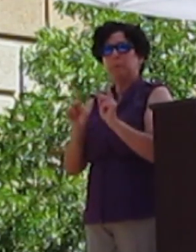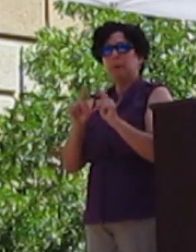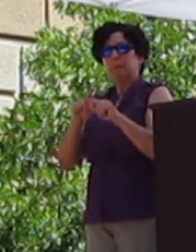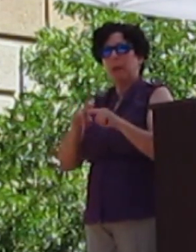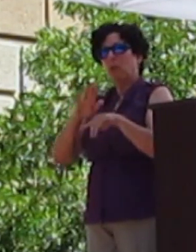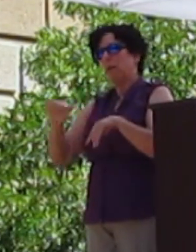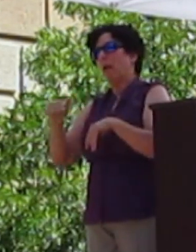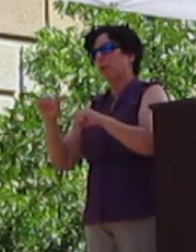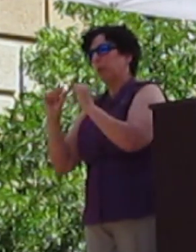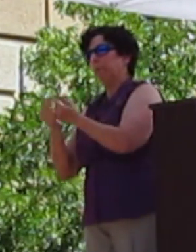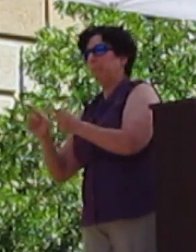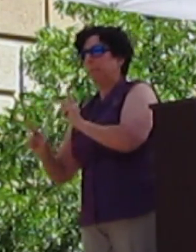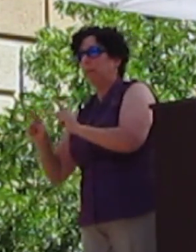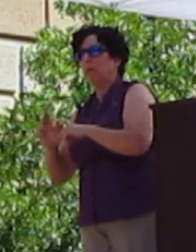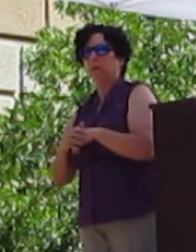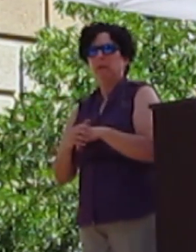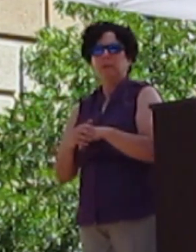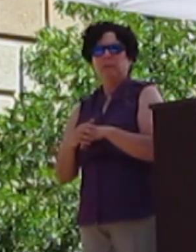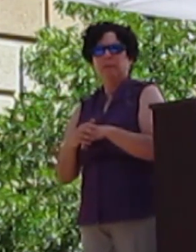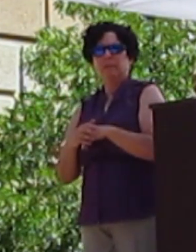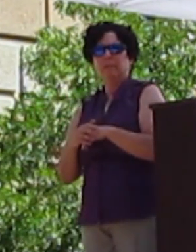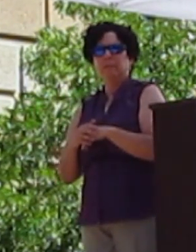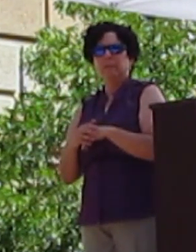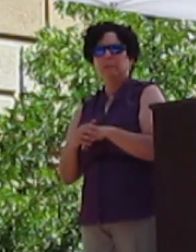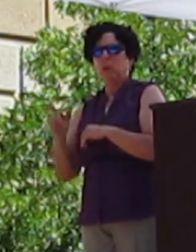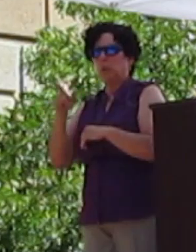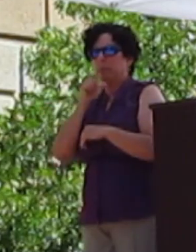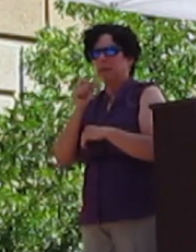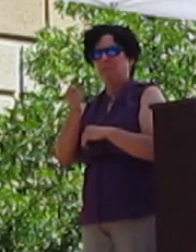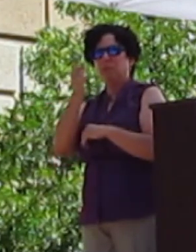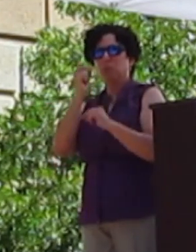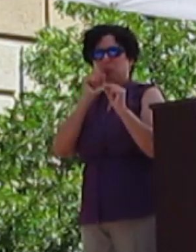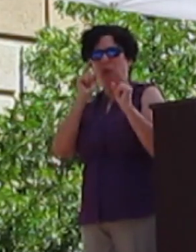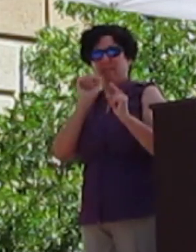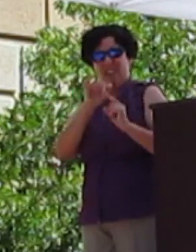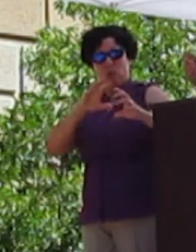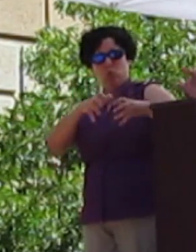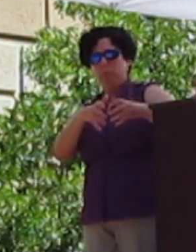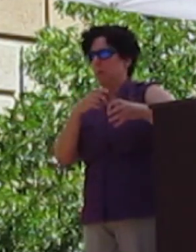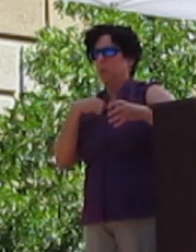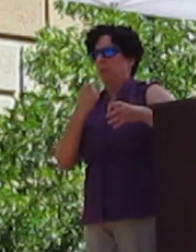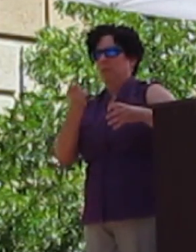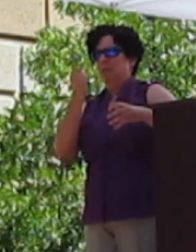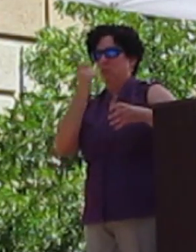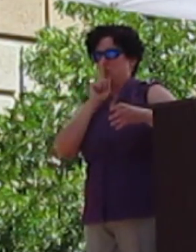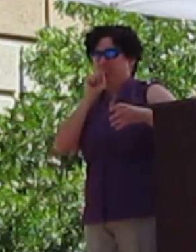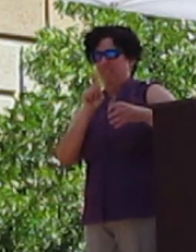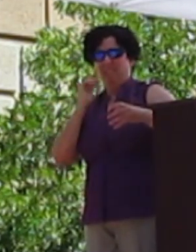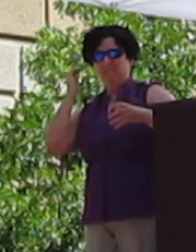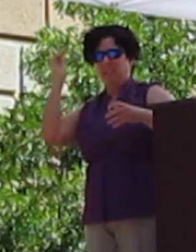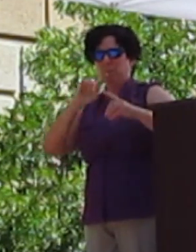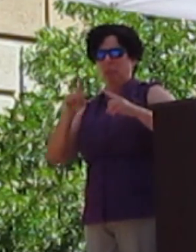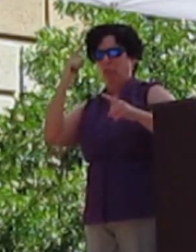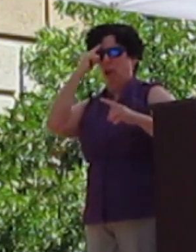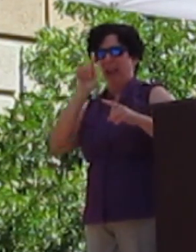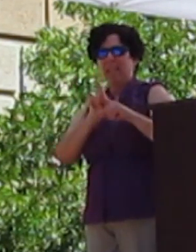on another group of people. You wouldn't be surprised if a lot of people from that other group never thought of you as real adults, but thought of you as